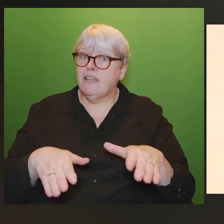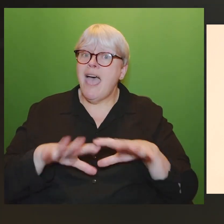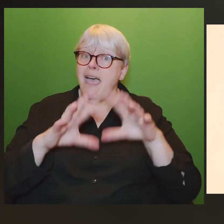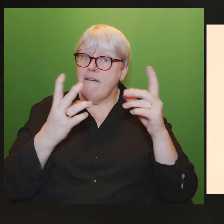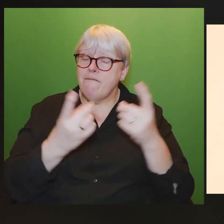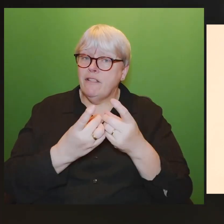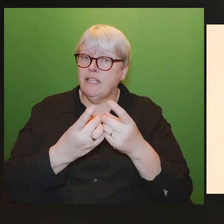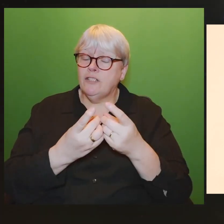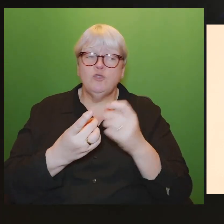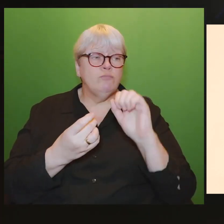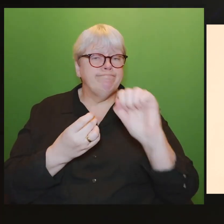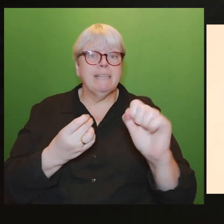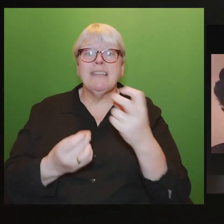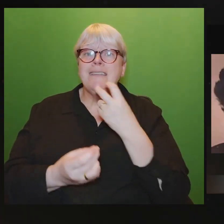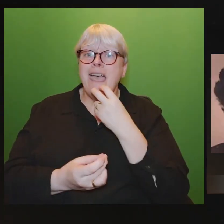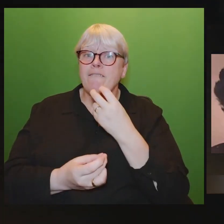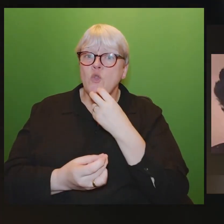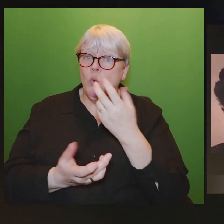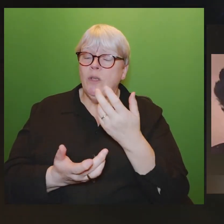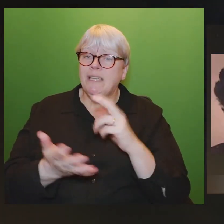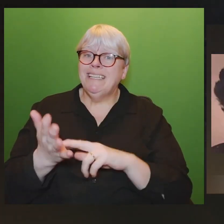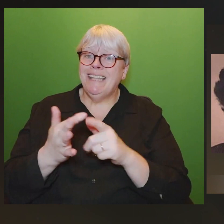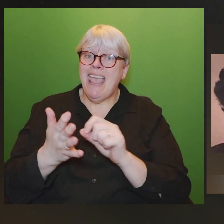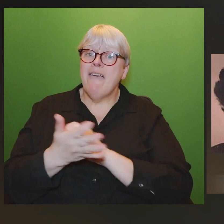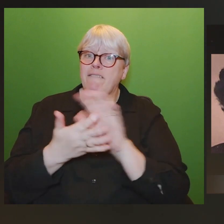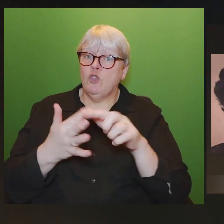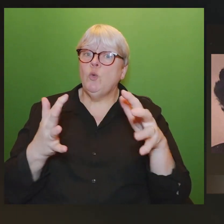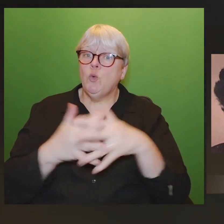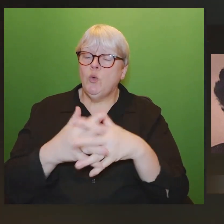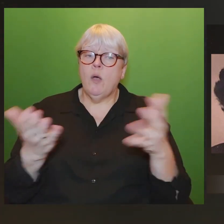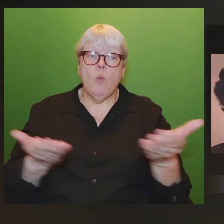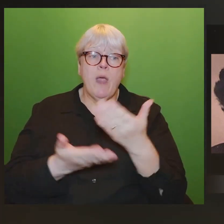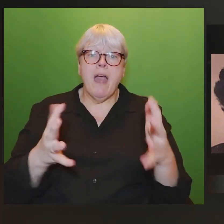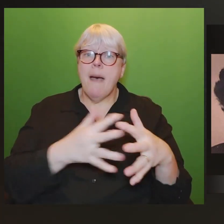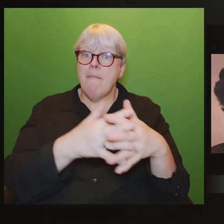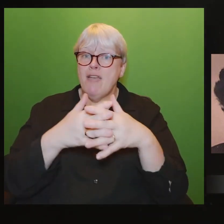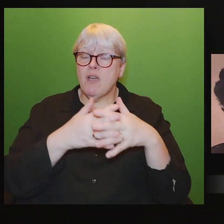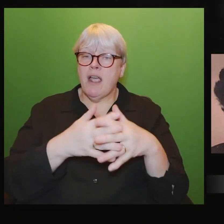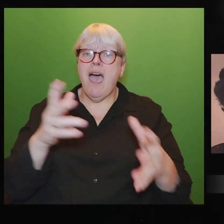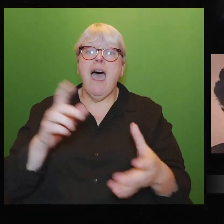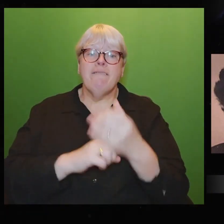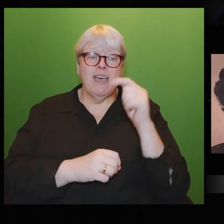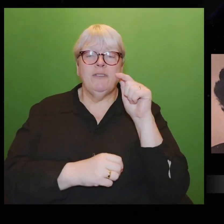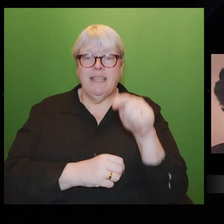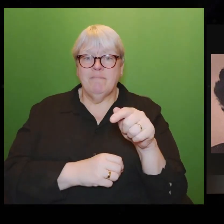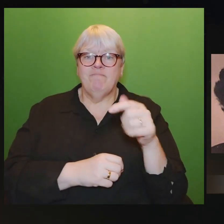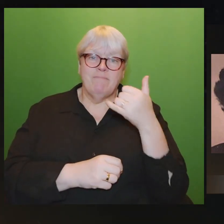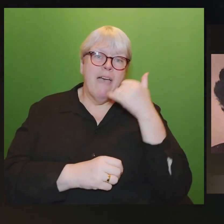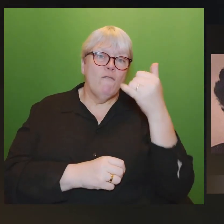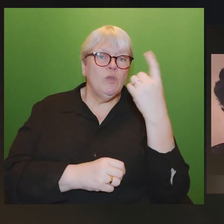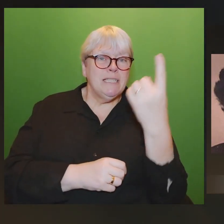immediately there was still trauma involved. As my grandmother was fully Jewish, my mother was also Jewish, and so